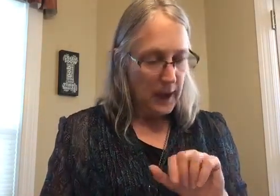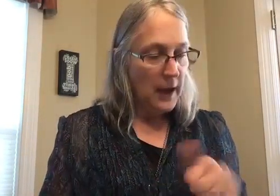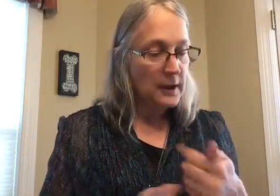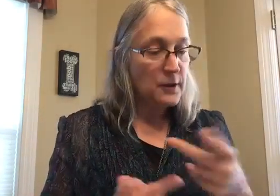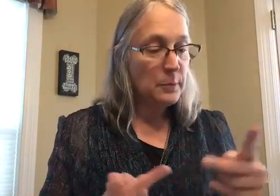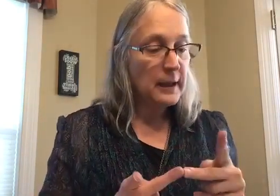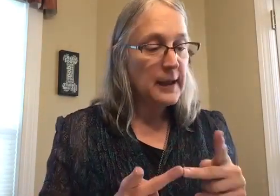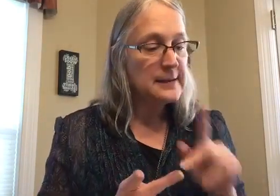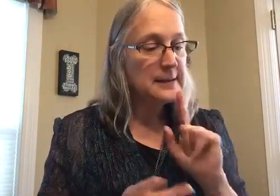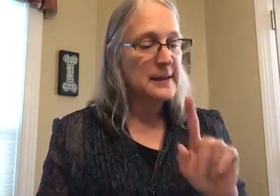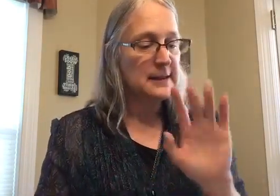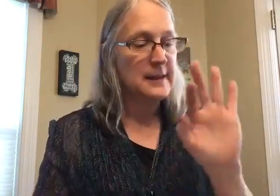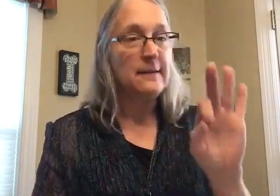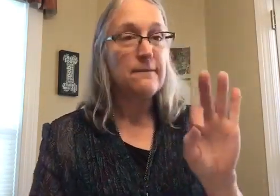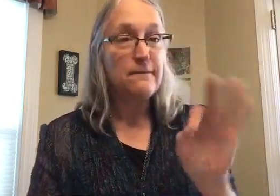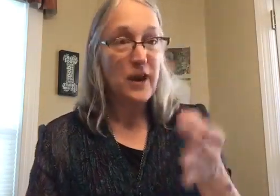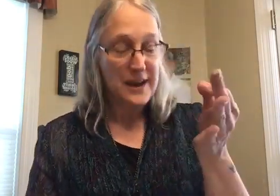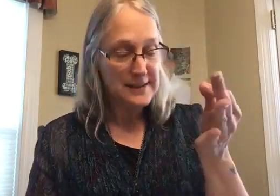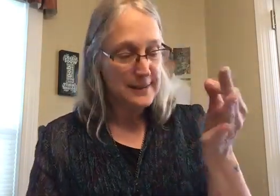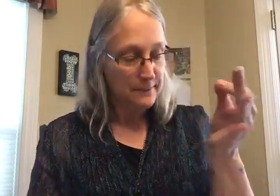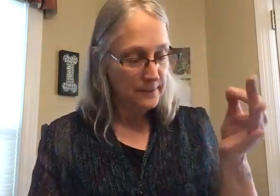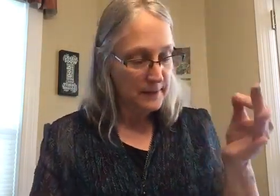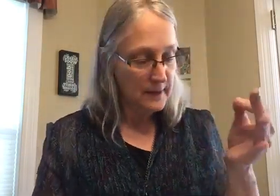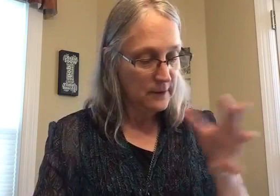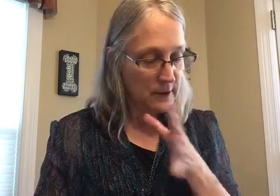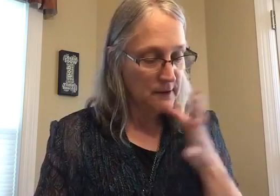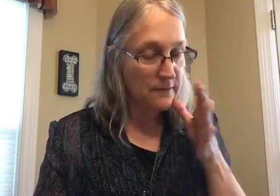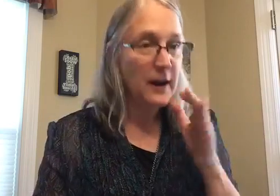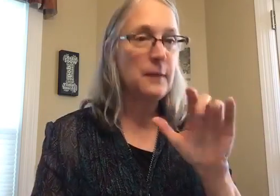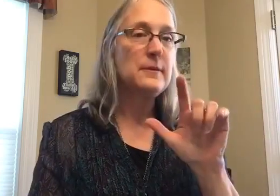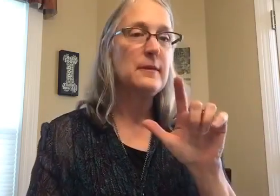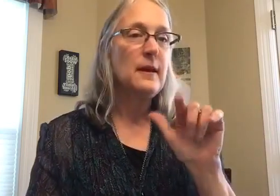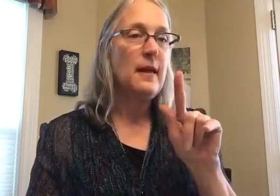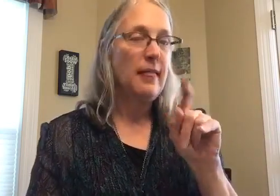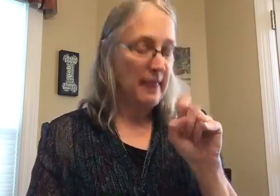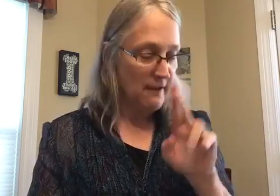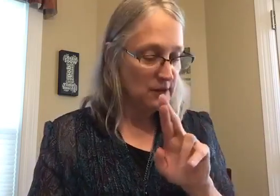Another place is in France, one of their farms, lavender.